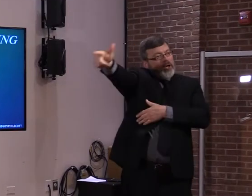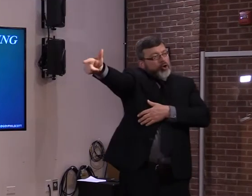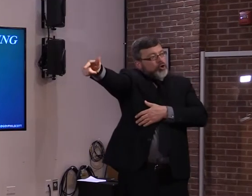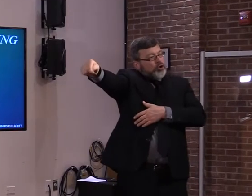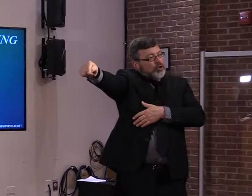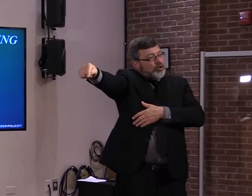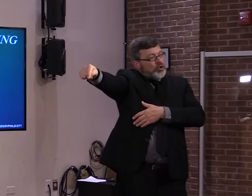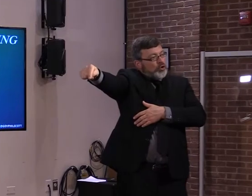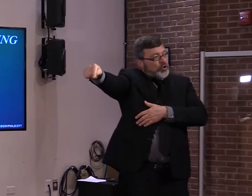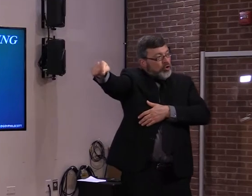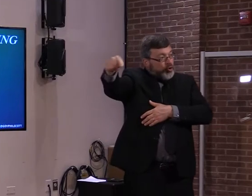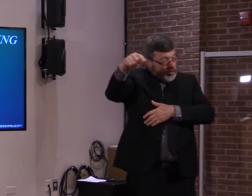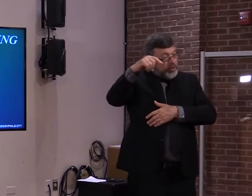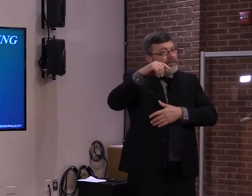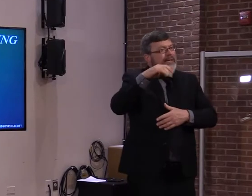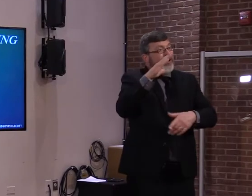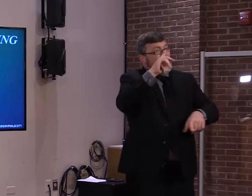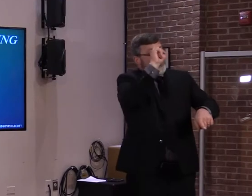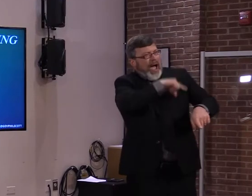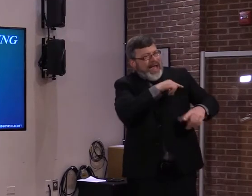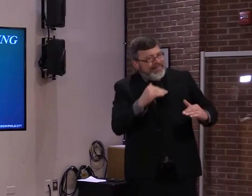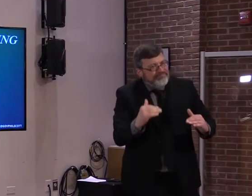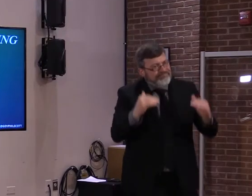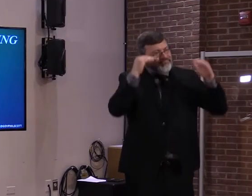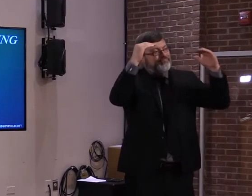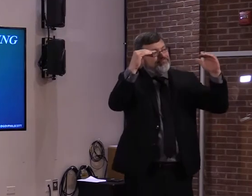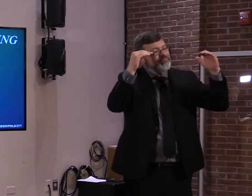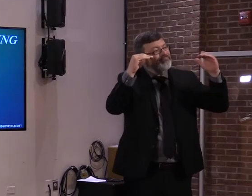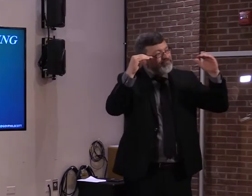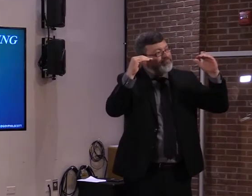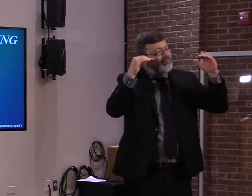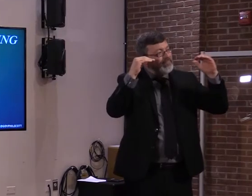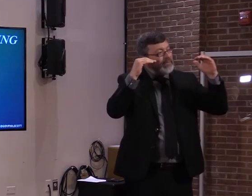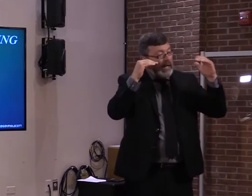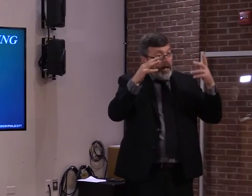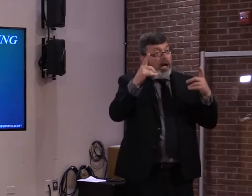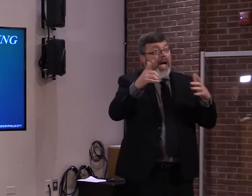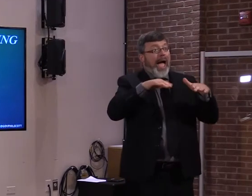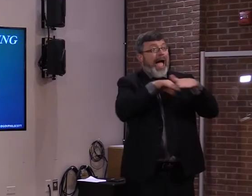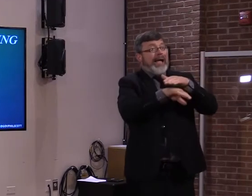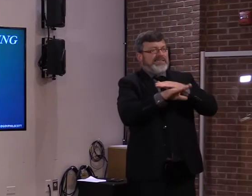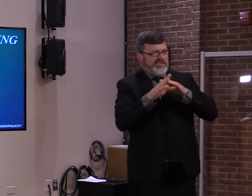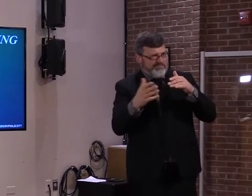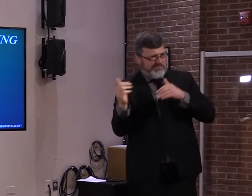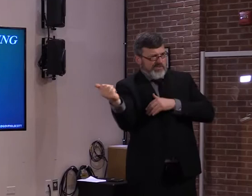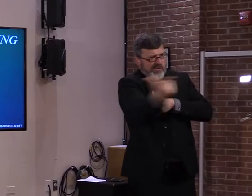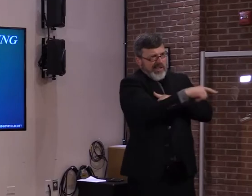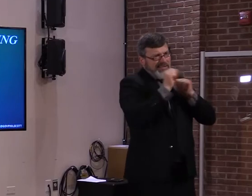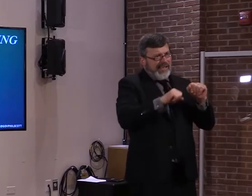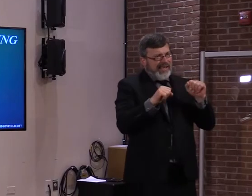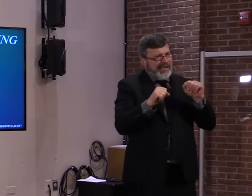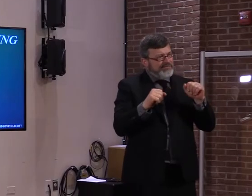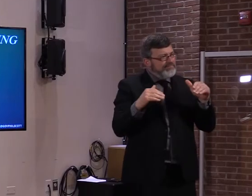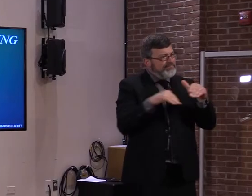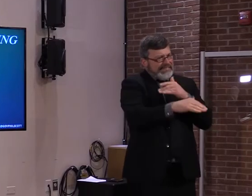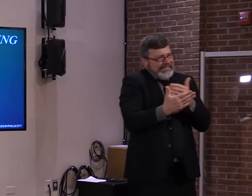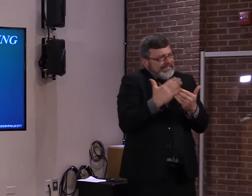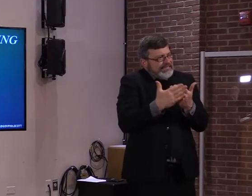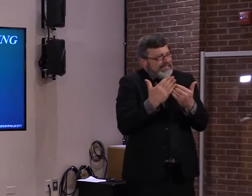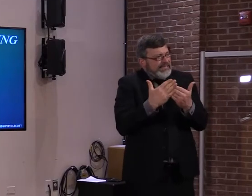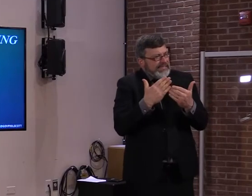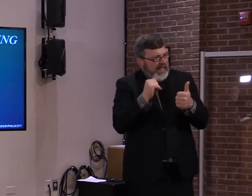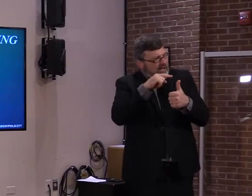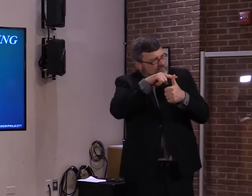And I've said this multiple times here, and I'll continue to say it. I am a believer that